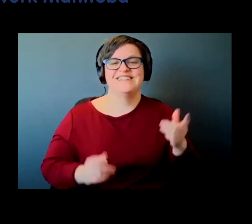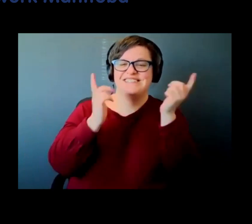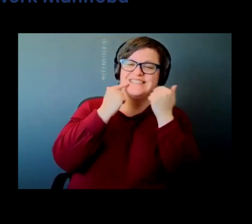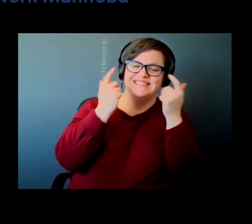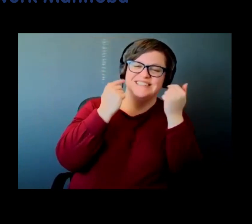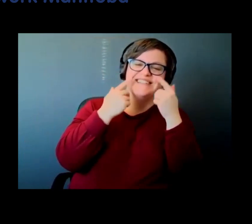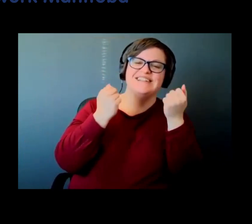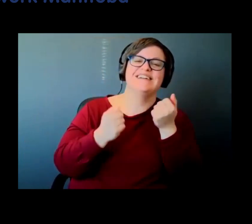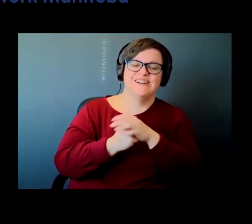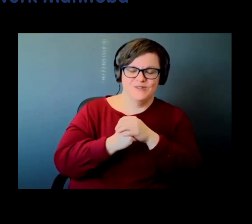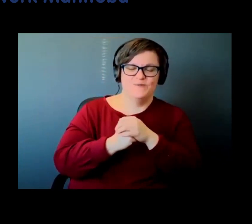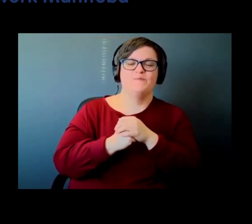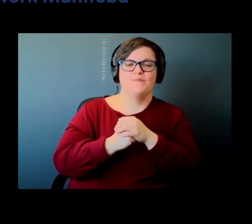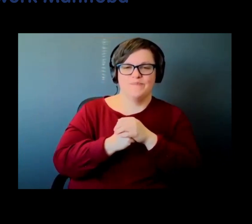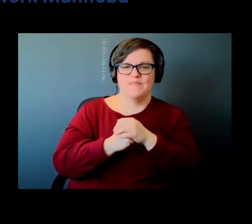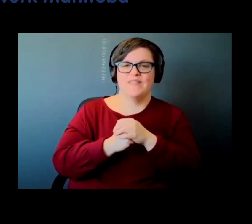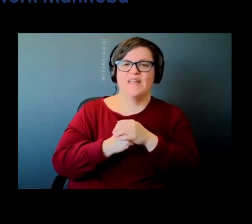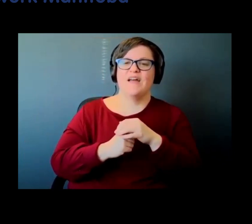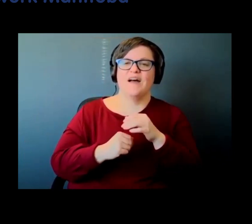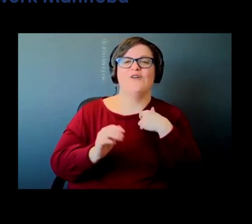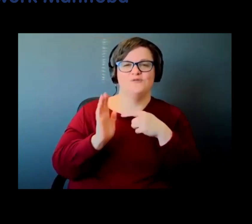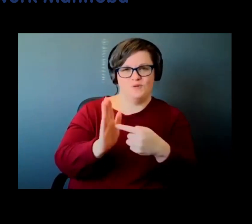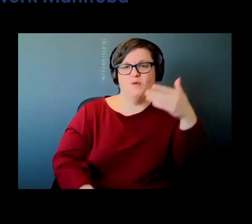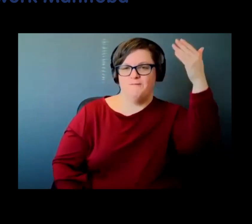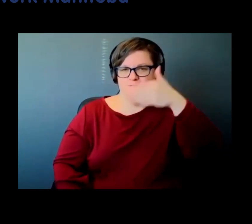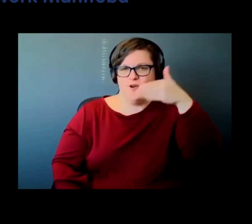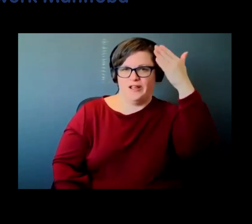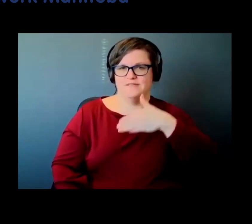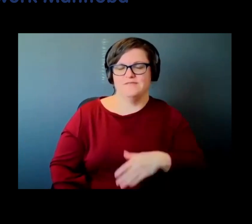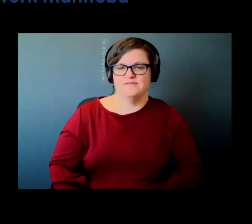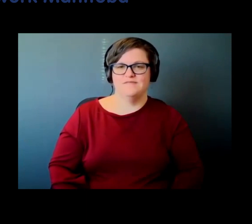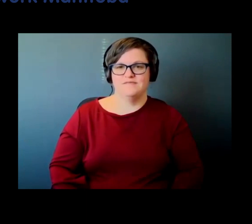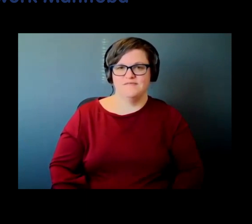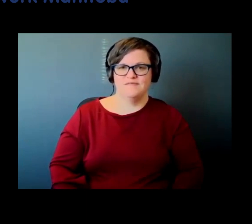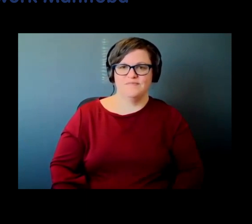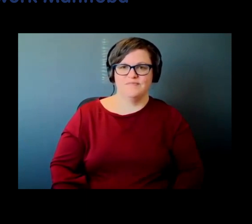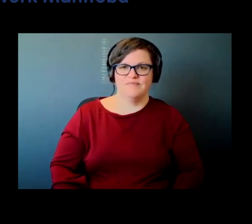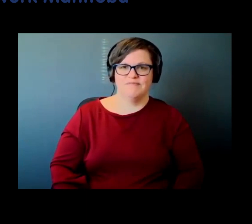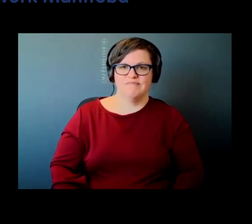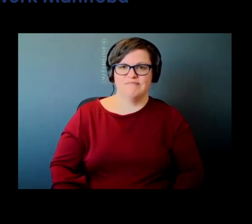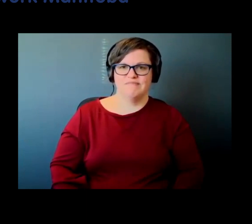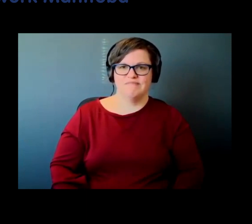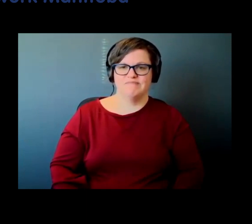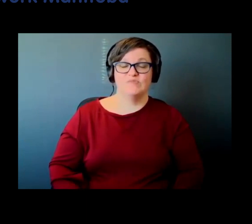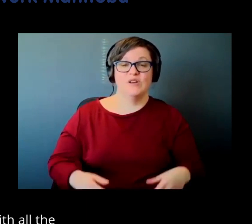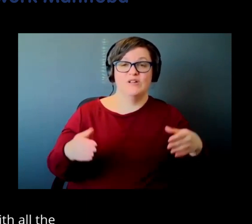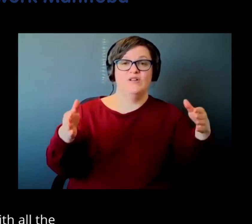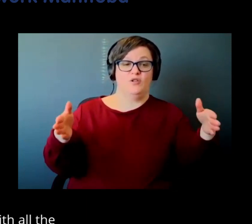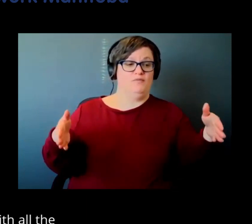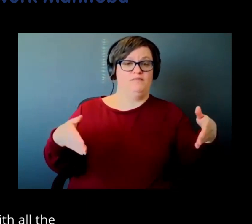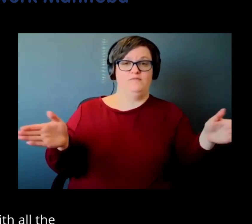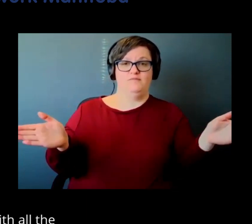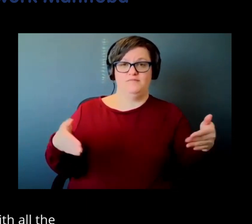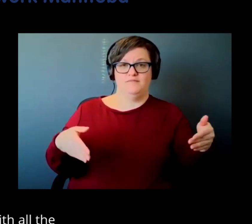Okay, wait, since I'm here, I'll take it to the front. Okay, so all my doors, I had